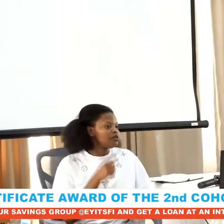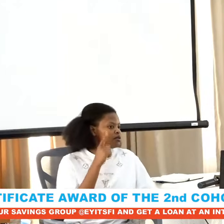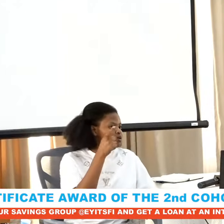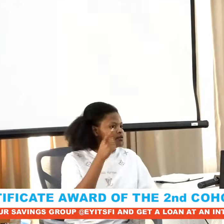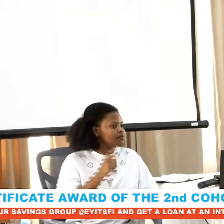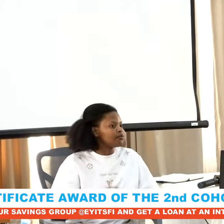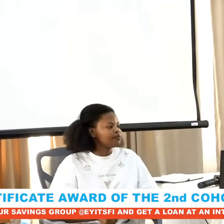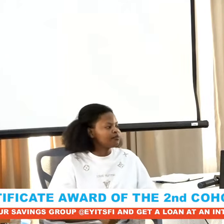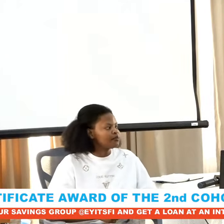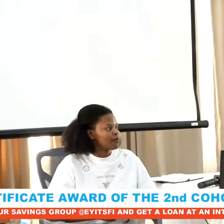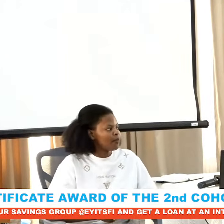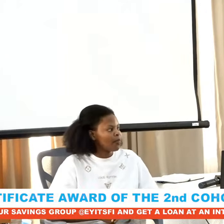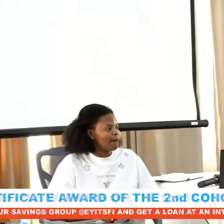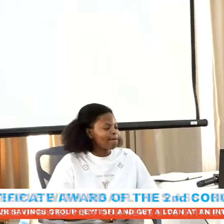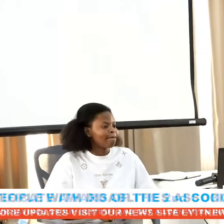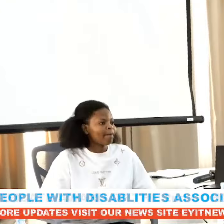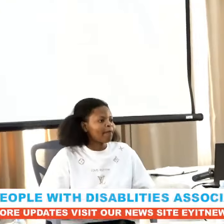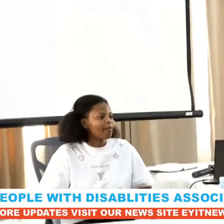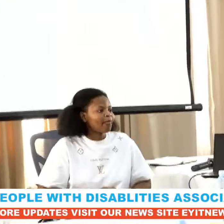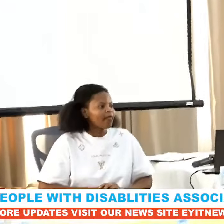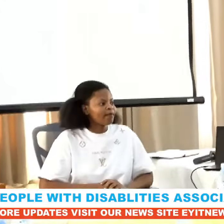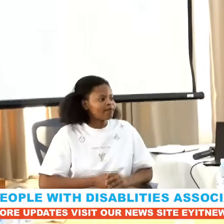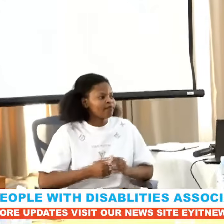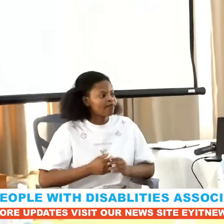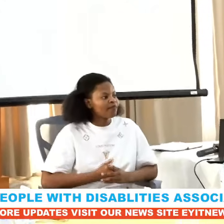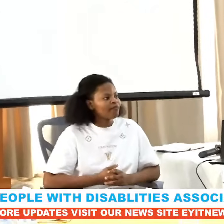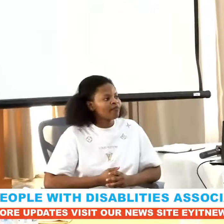yourself. Thank you.